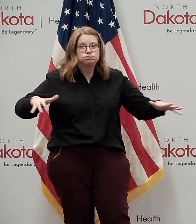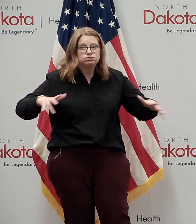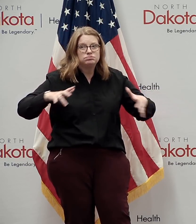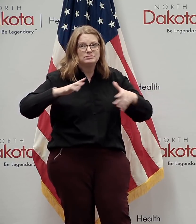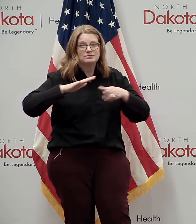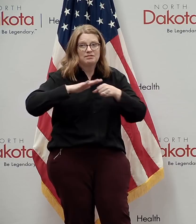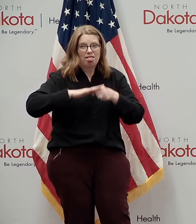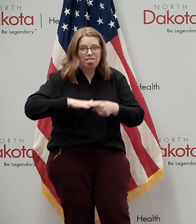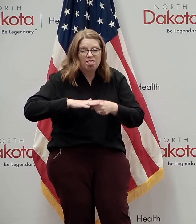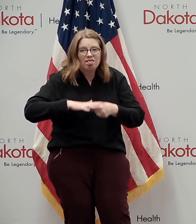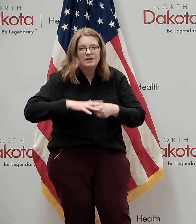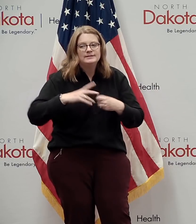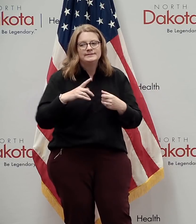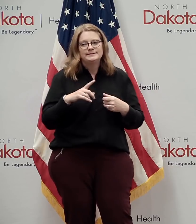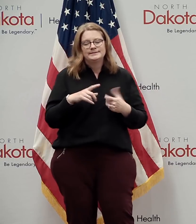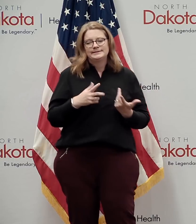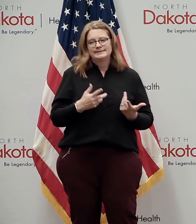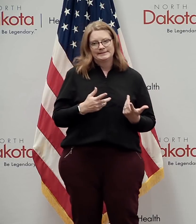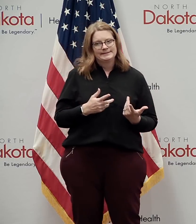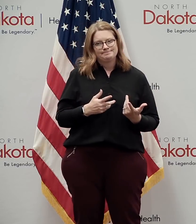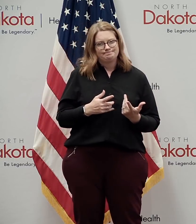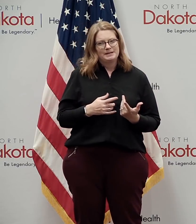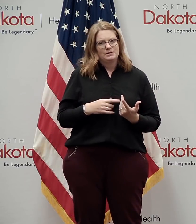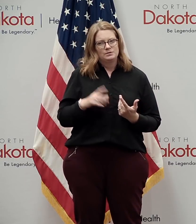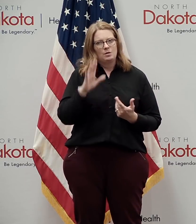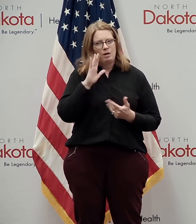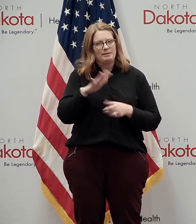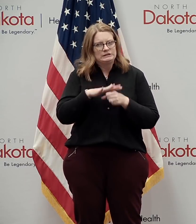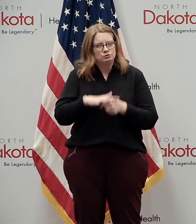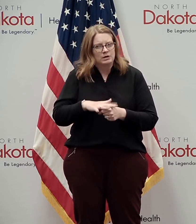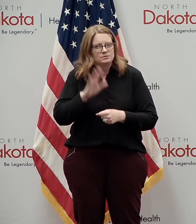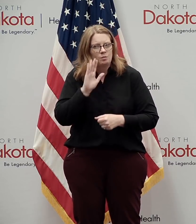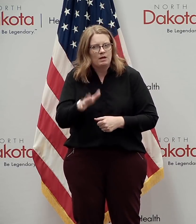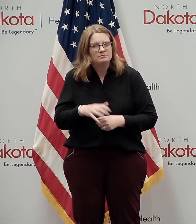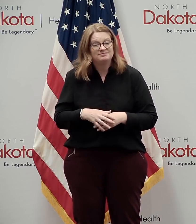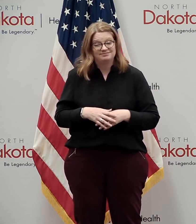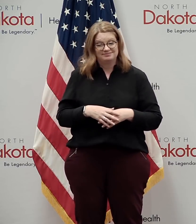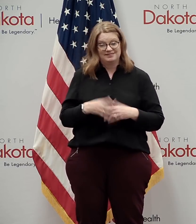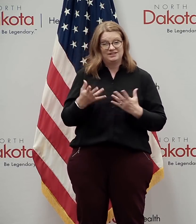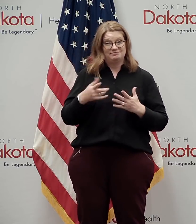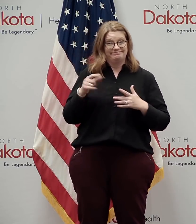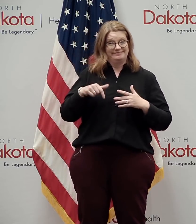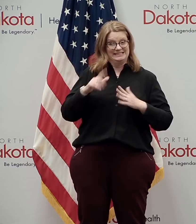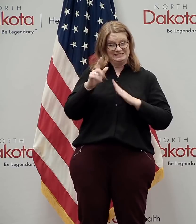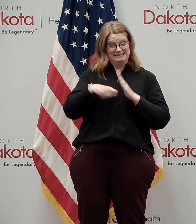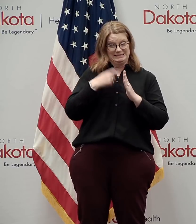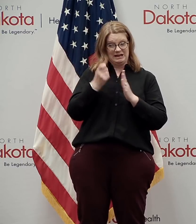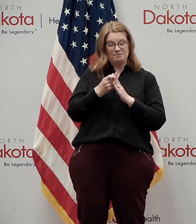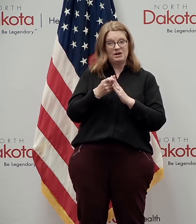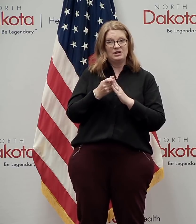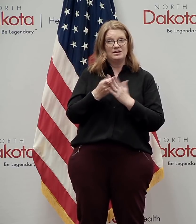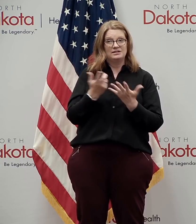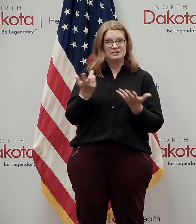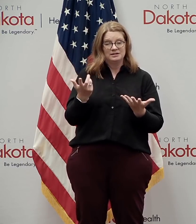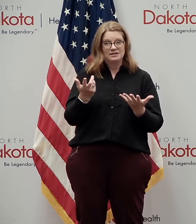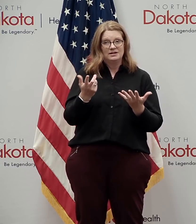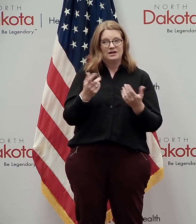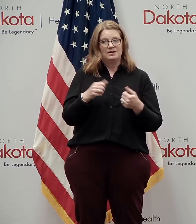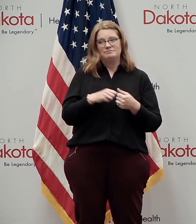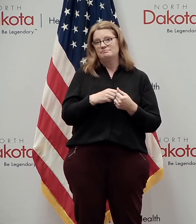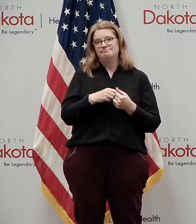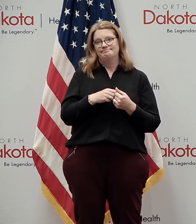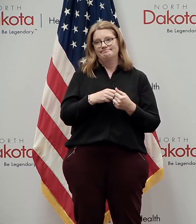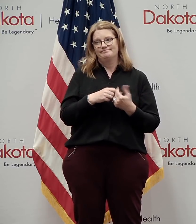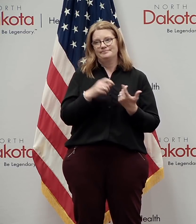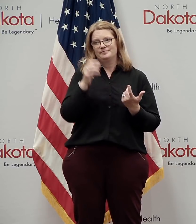great healthcare system in North Dakota, and we also know that during this time period, depending on the time frame of when this loss happened for this family,